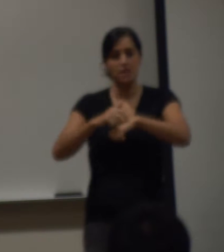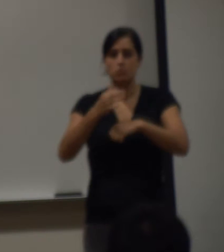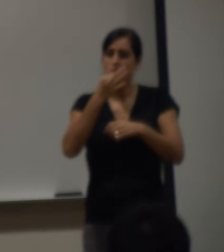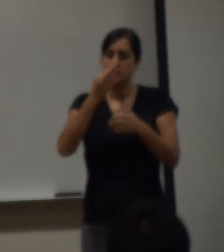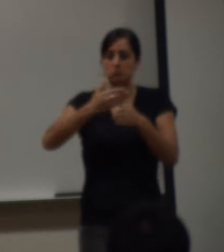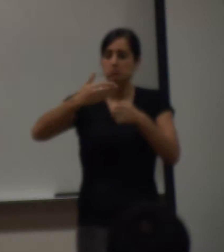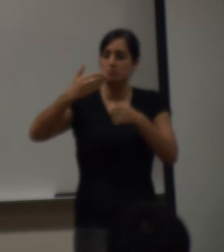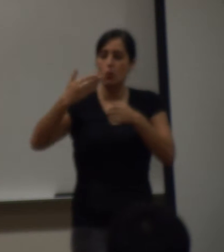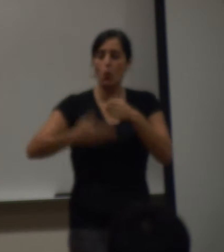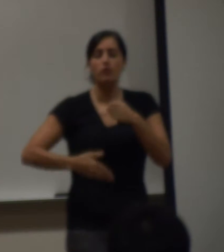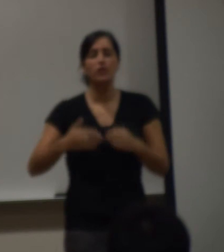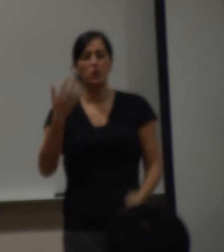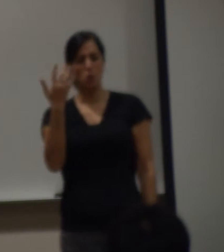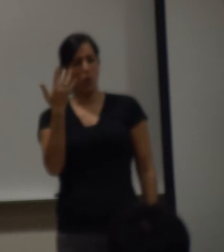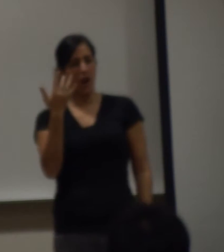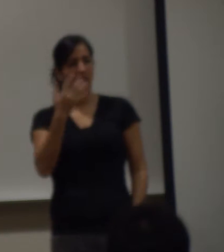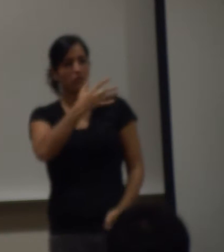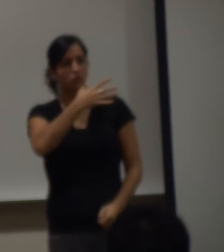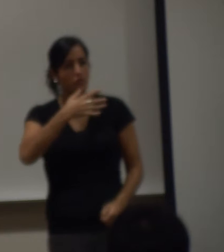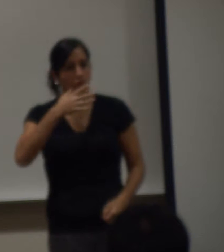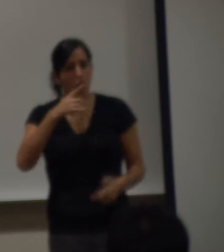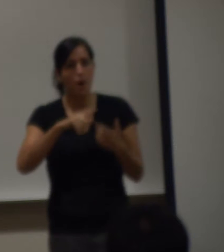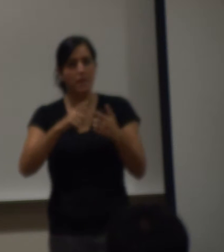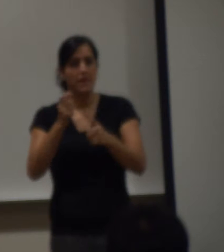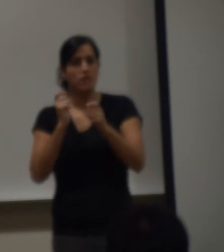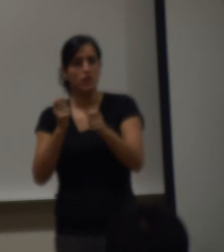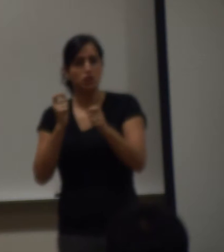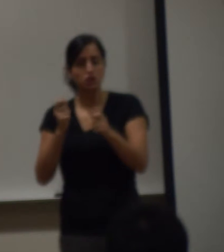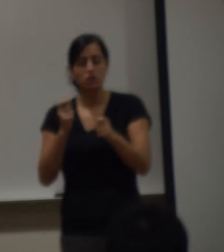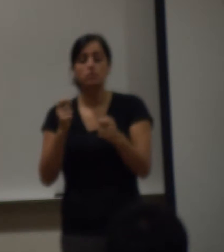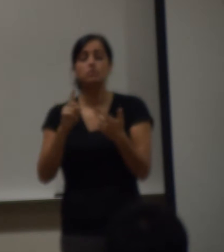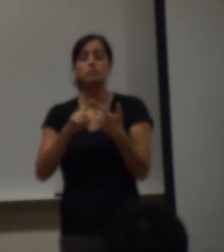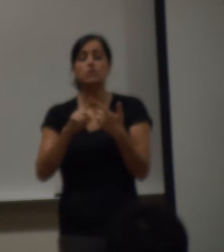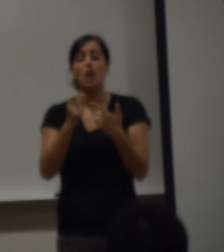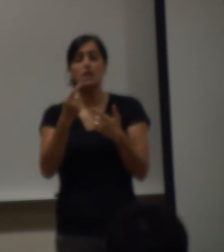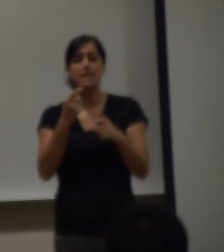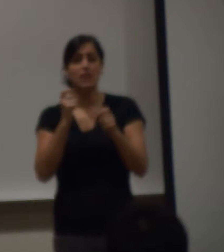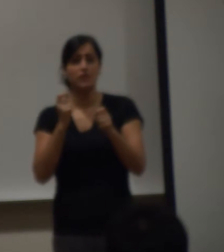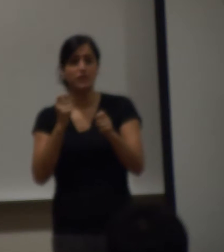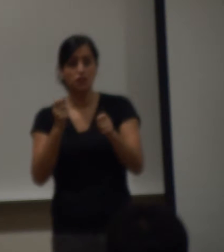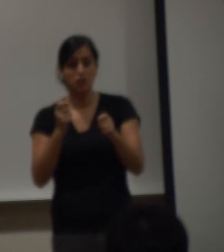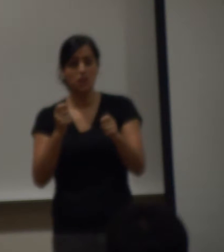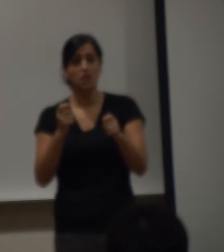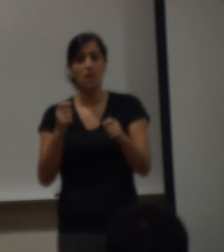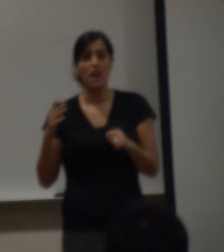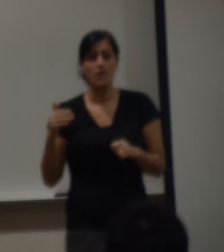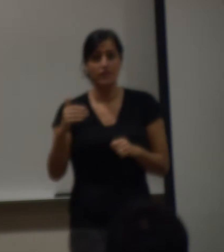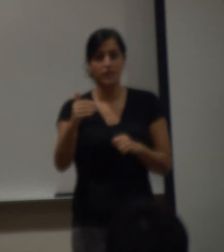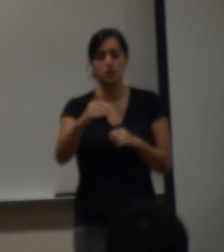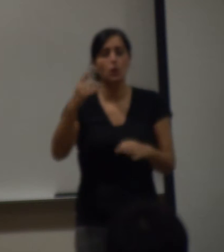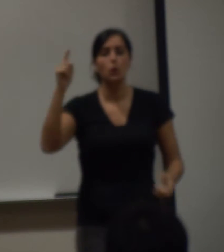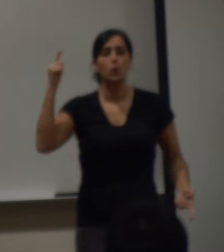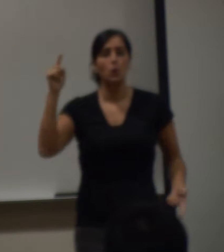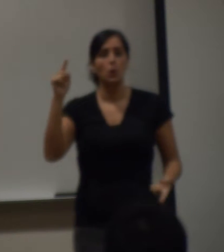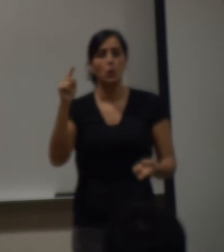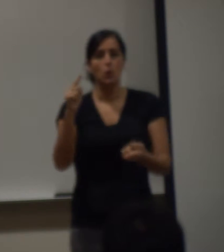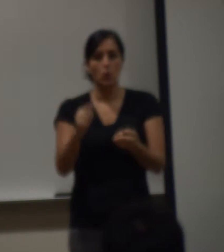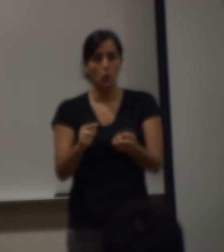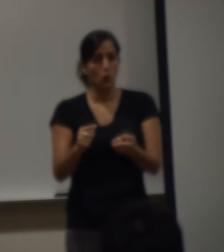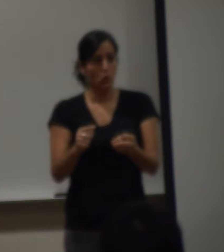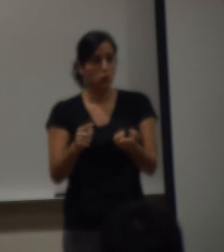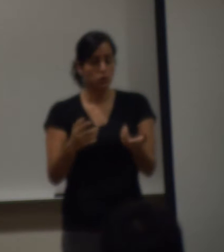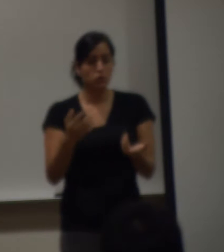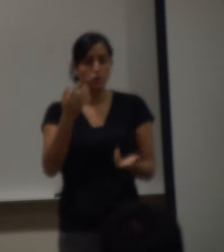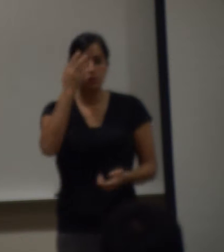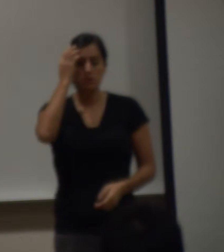depressed. Why? Well, for one thing, the fishing had been, and the fish stock had been depleted,